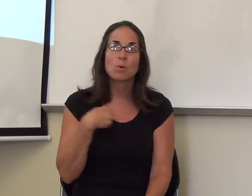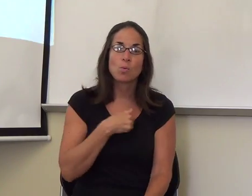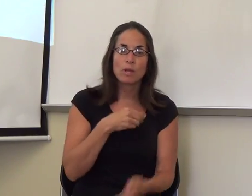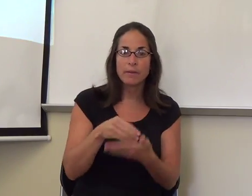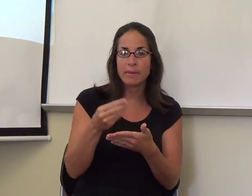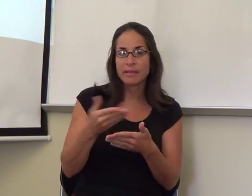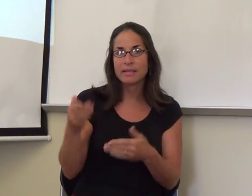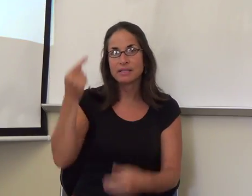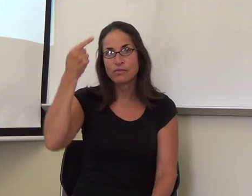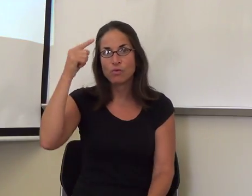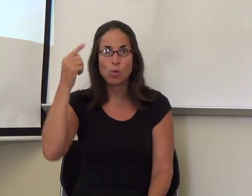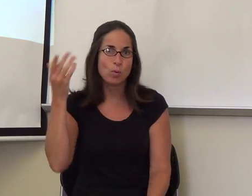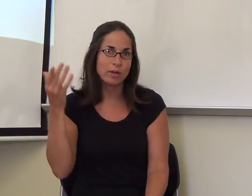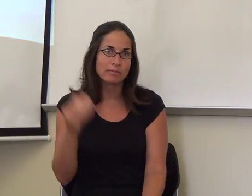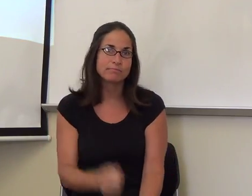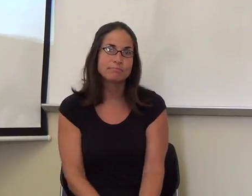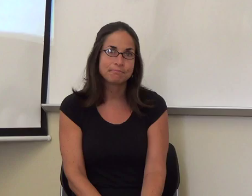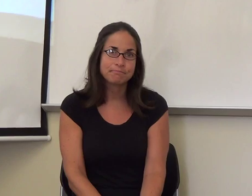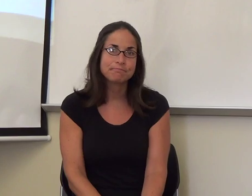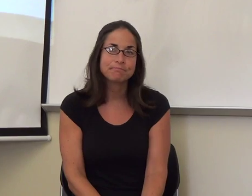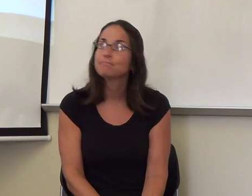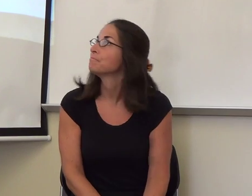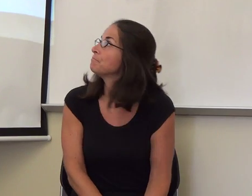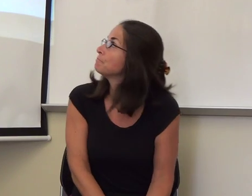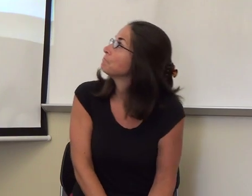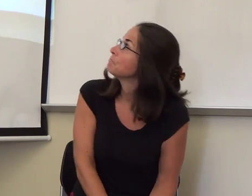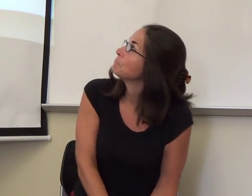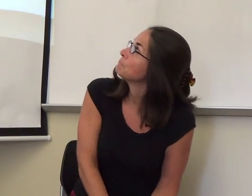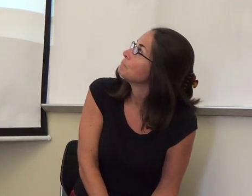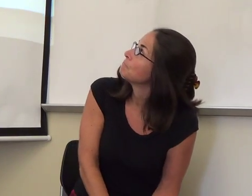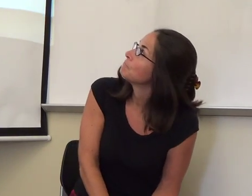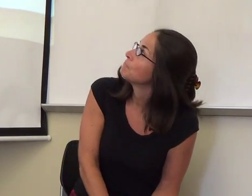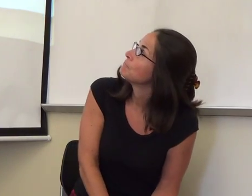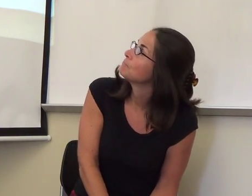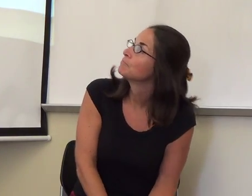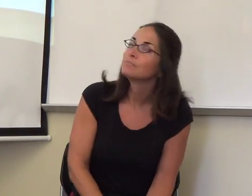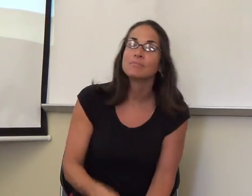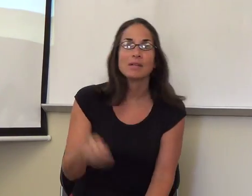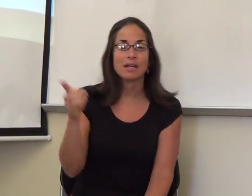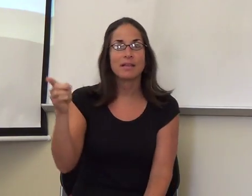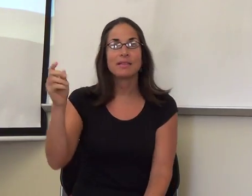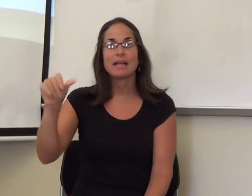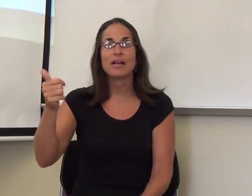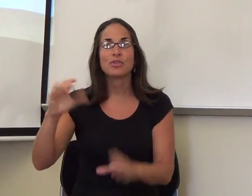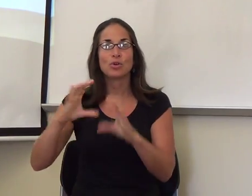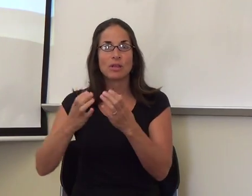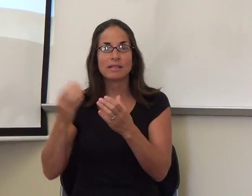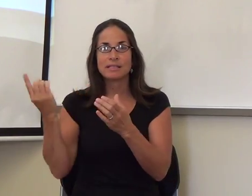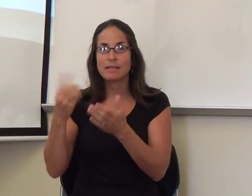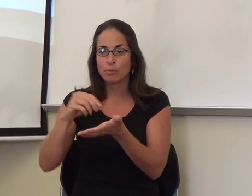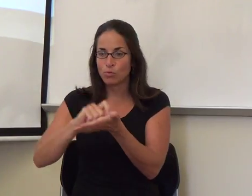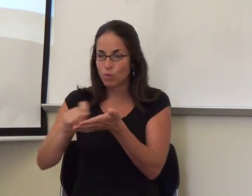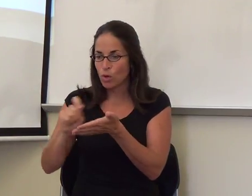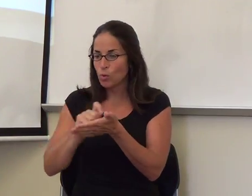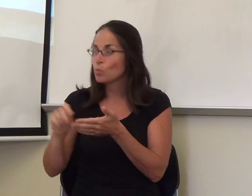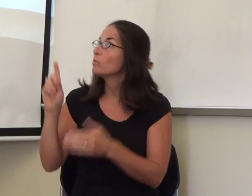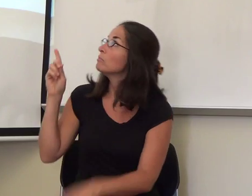So I This is something that someone in the other class put. That's also,